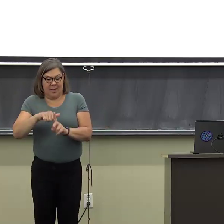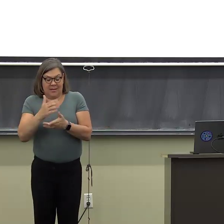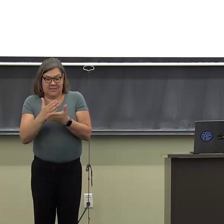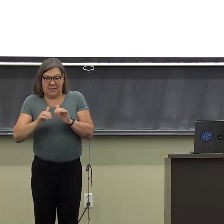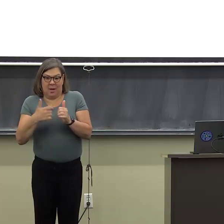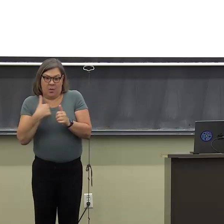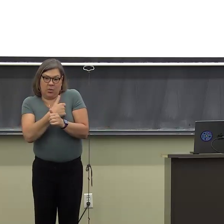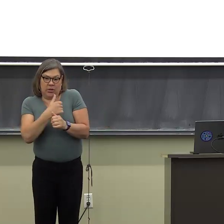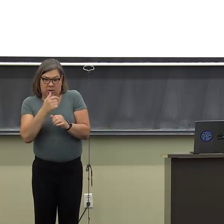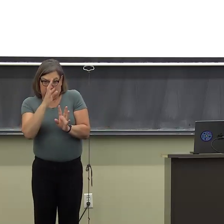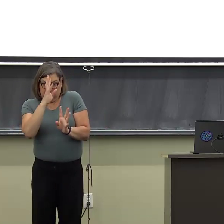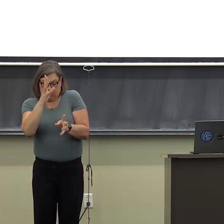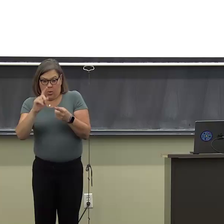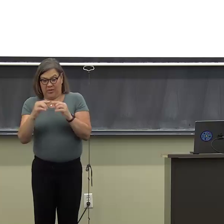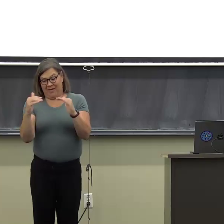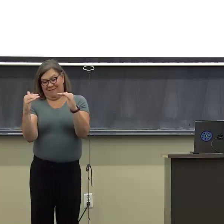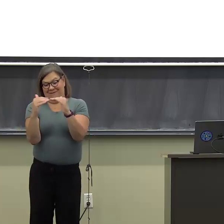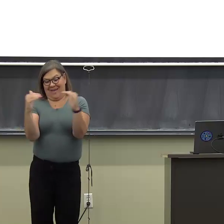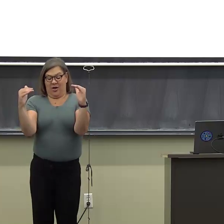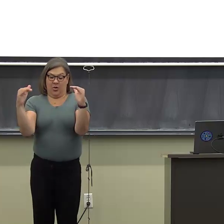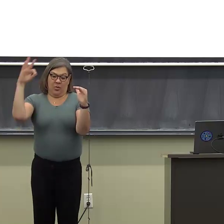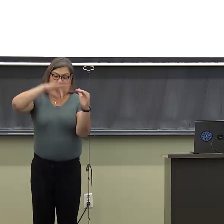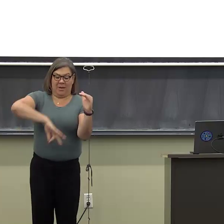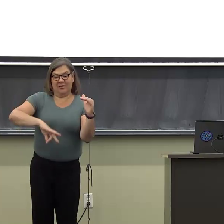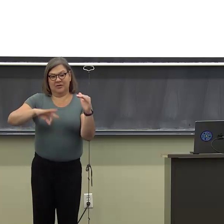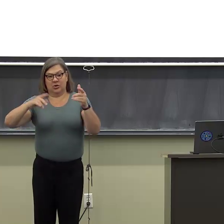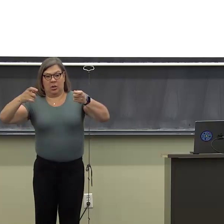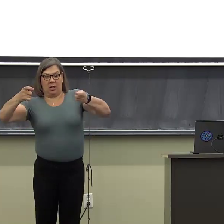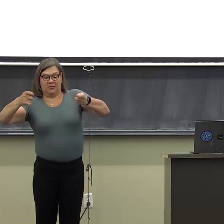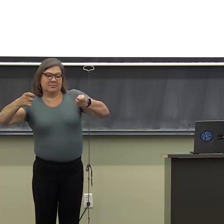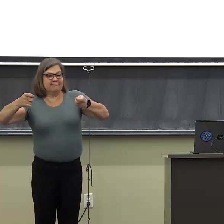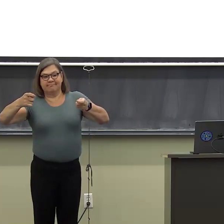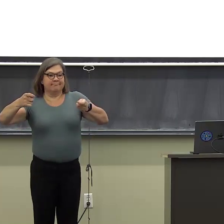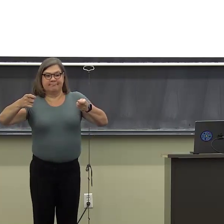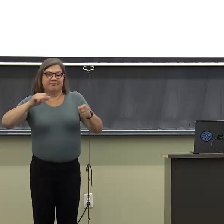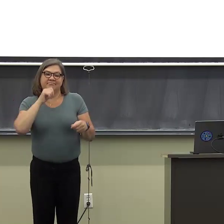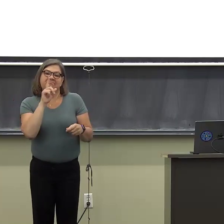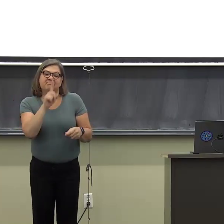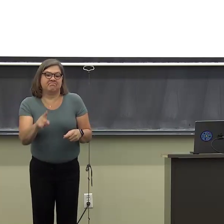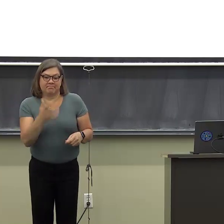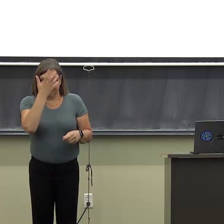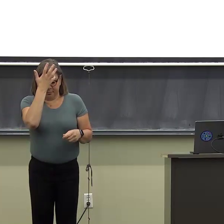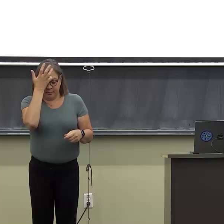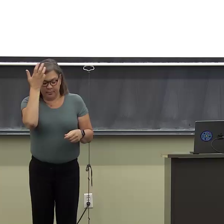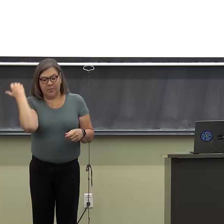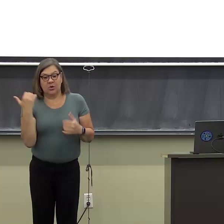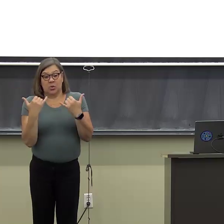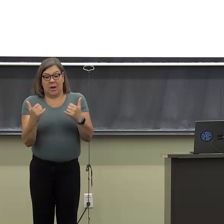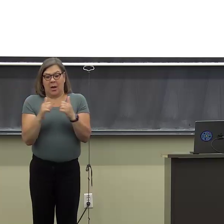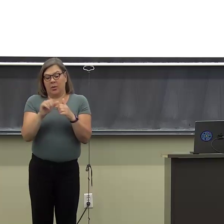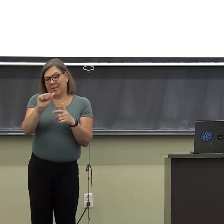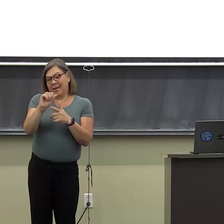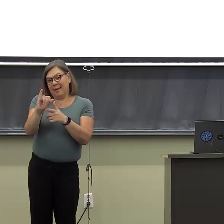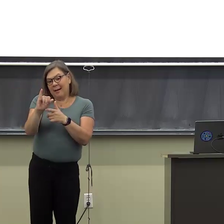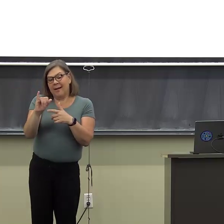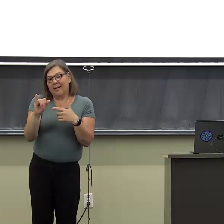come to equitable and fair and beneficial governance. I don't think that's true. And so now with this AI,